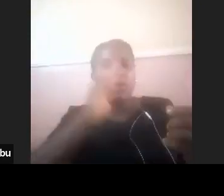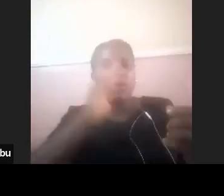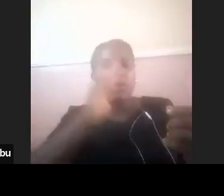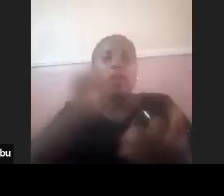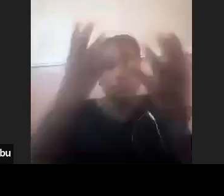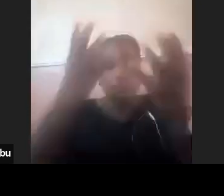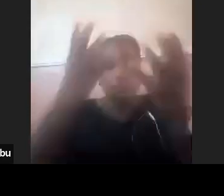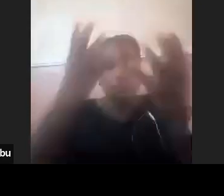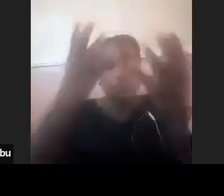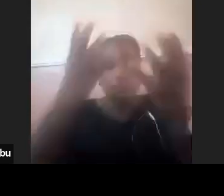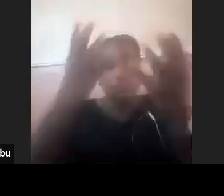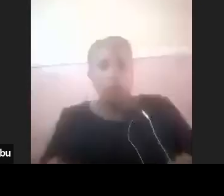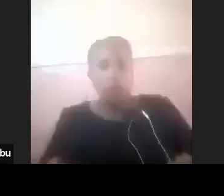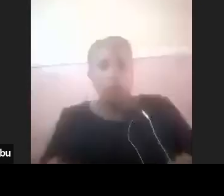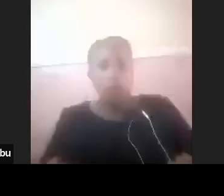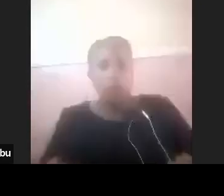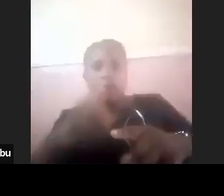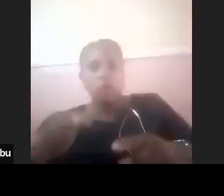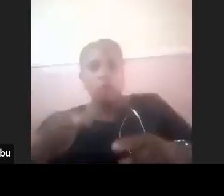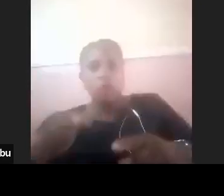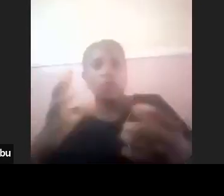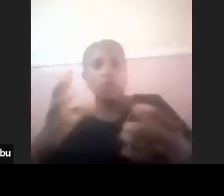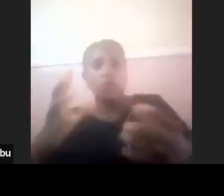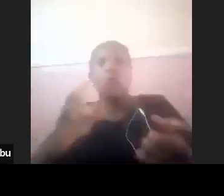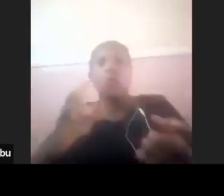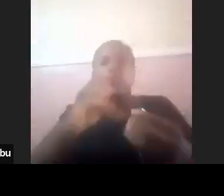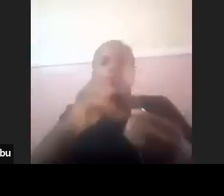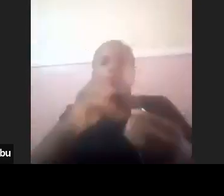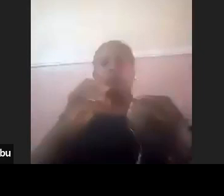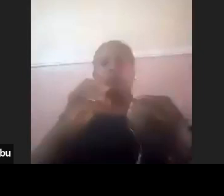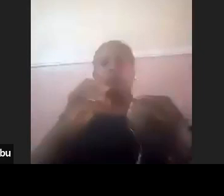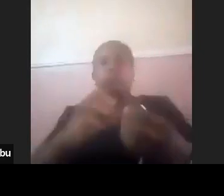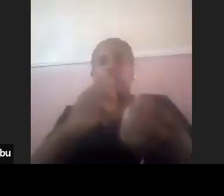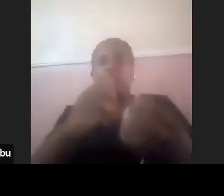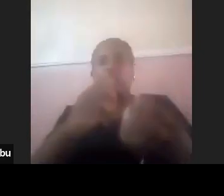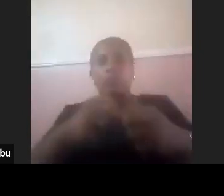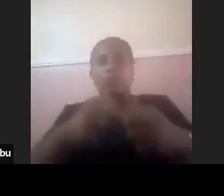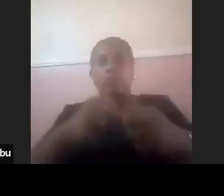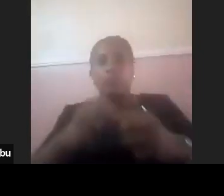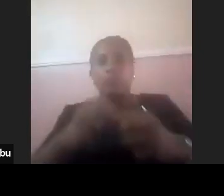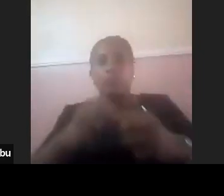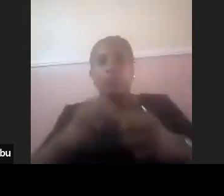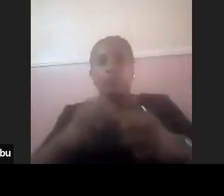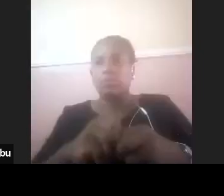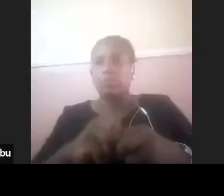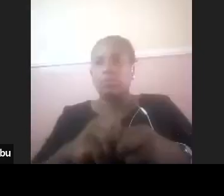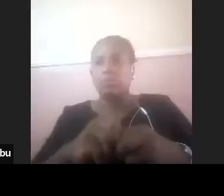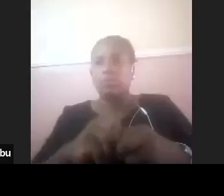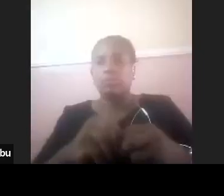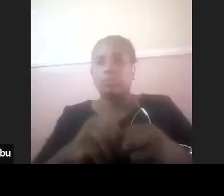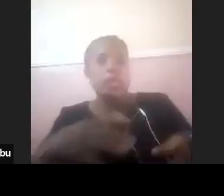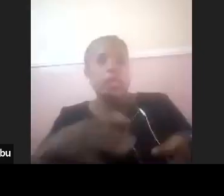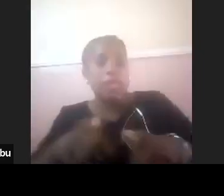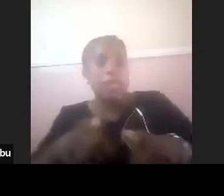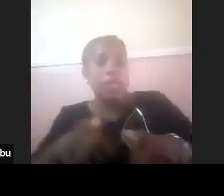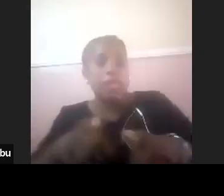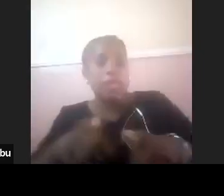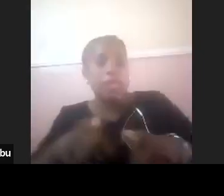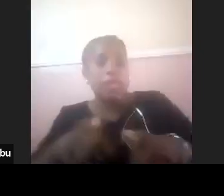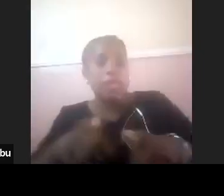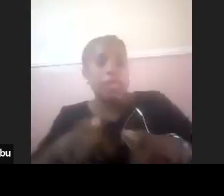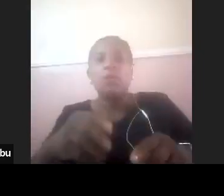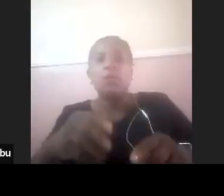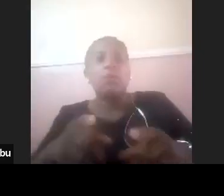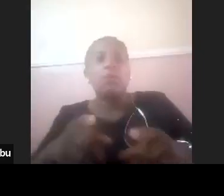like, okay, through a master's in computerized financing, through the master's in public